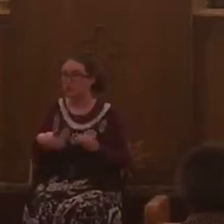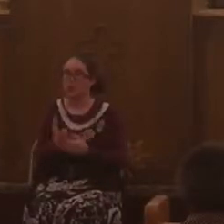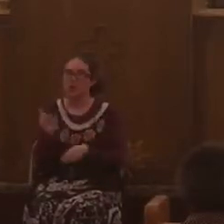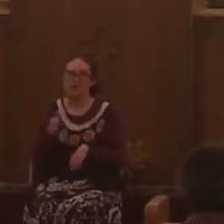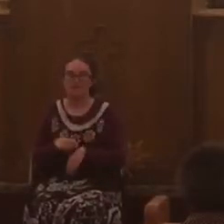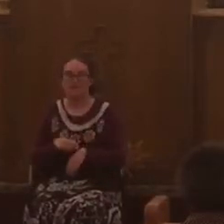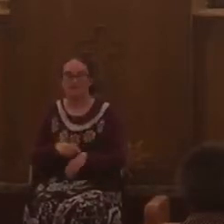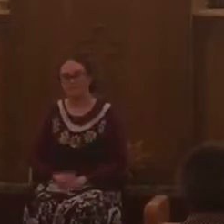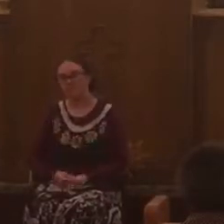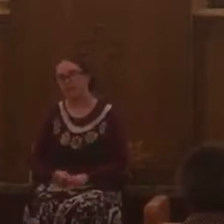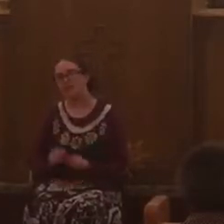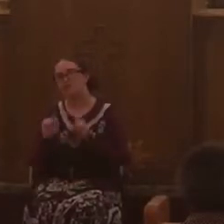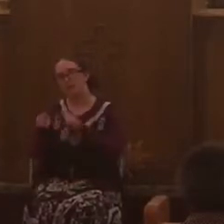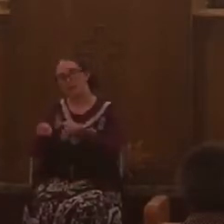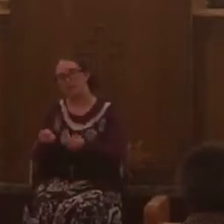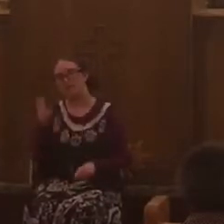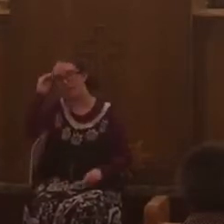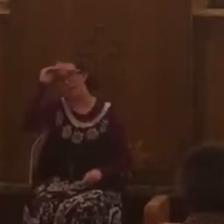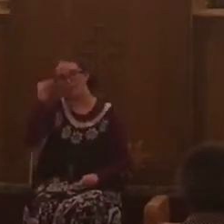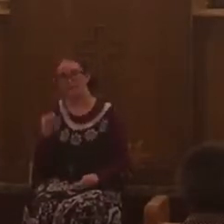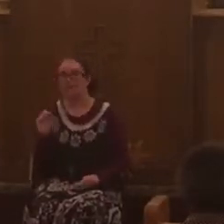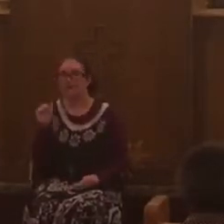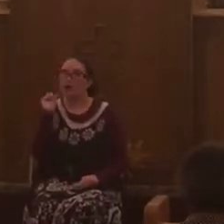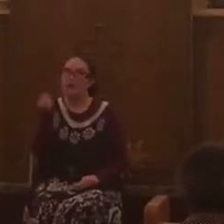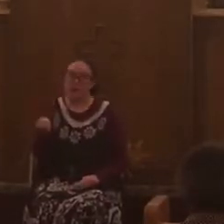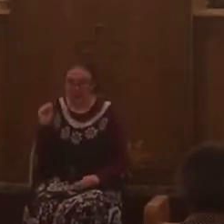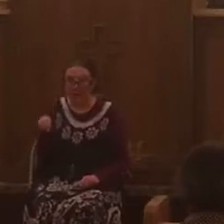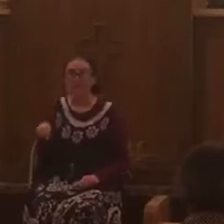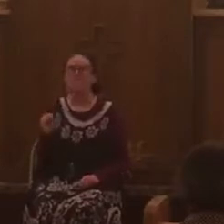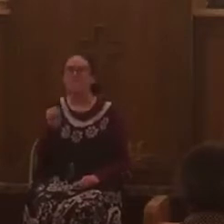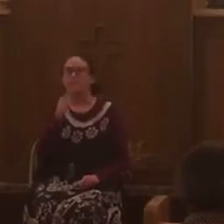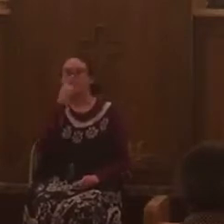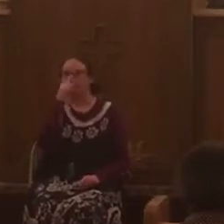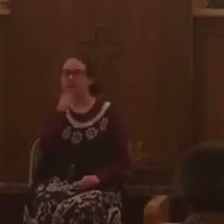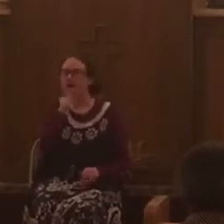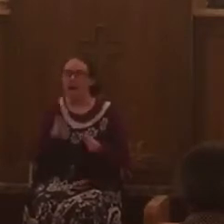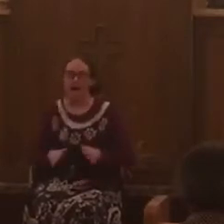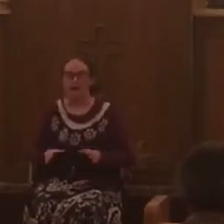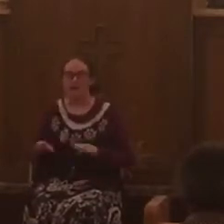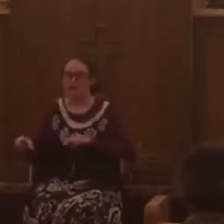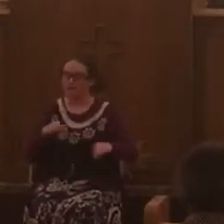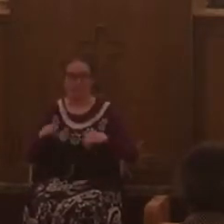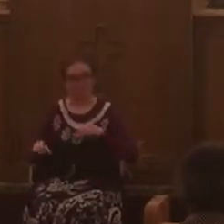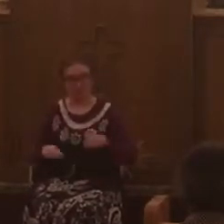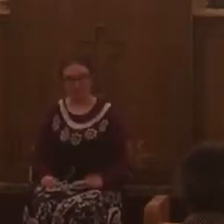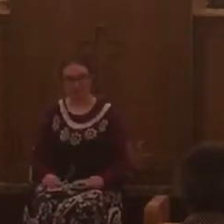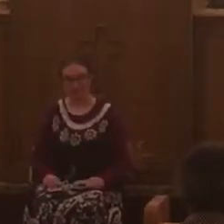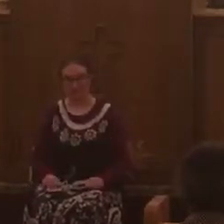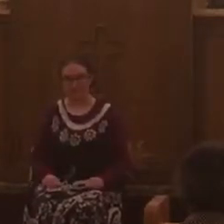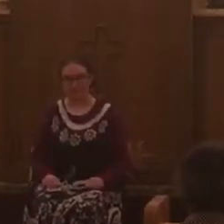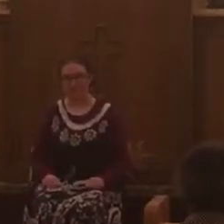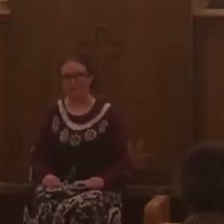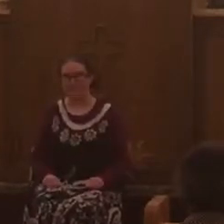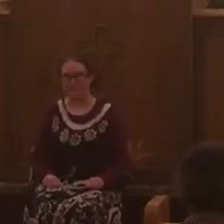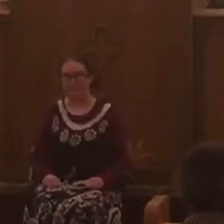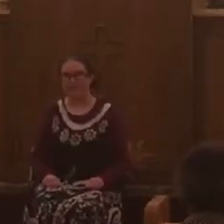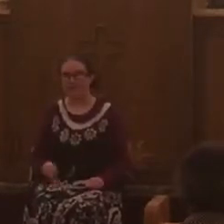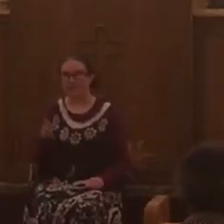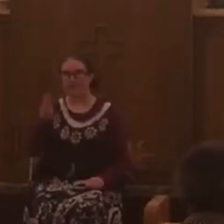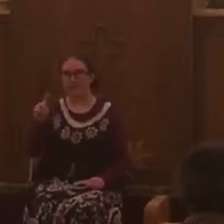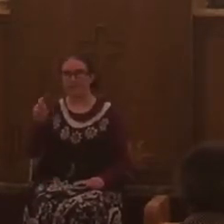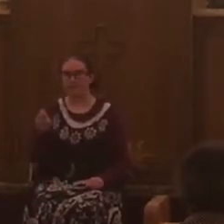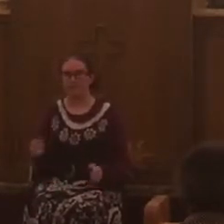he is a liar. He was a liar from the beginning. He's still a liar. I don't know how hell ever gets anything done. They're all liars.